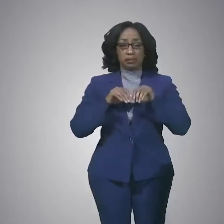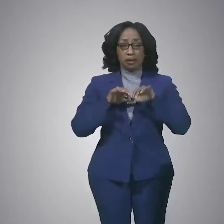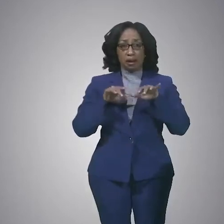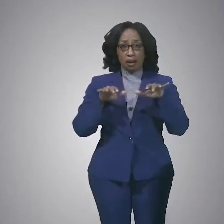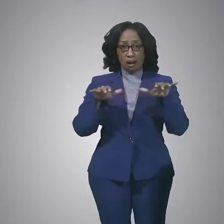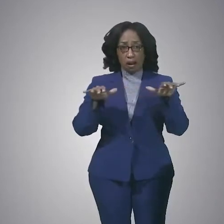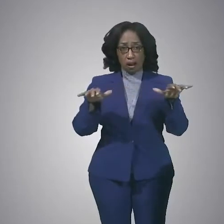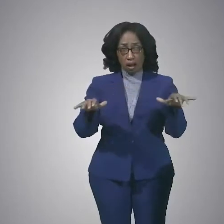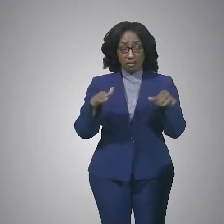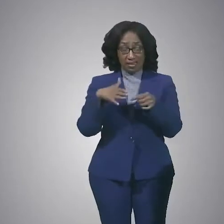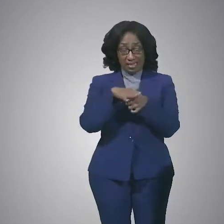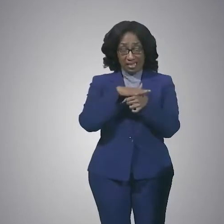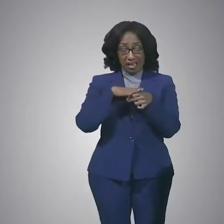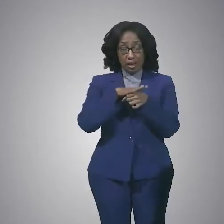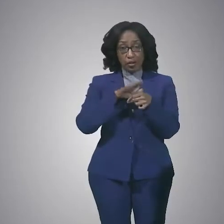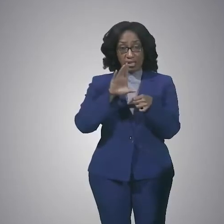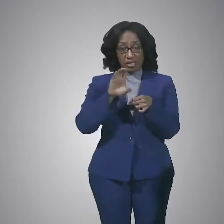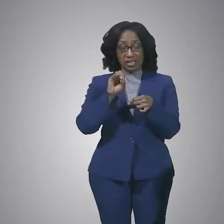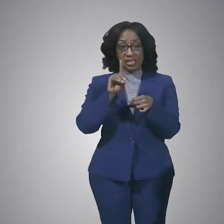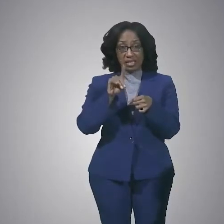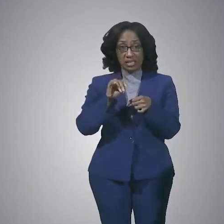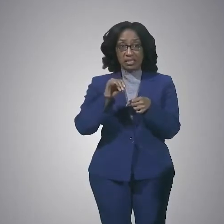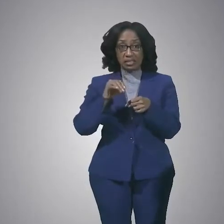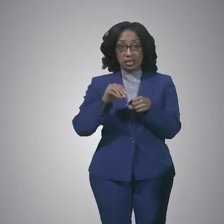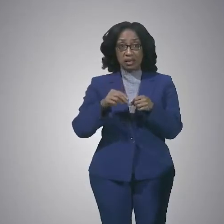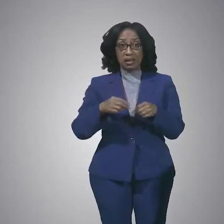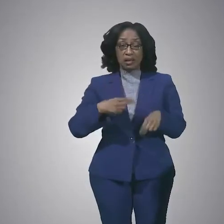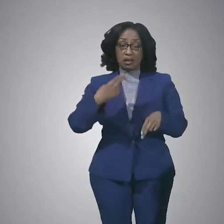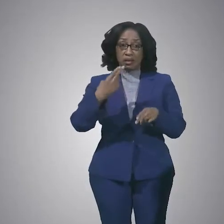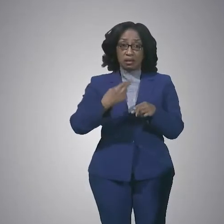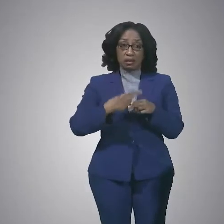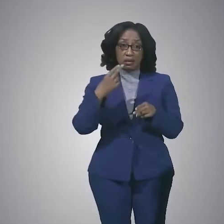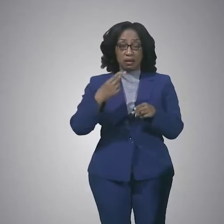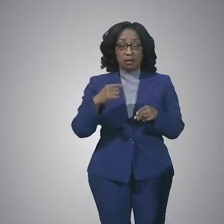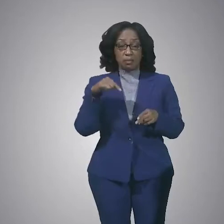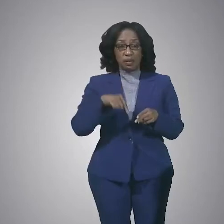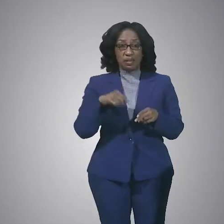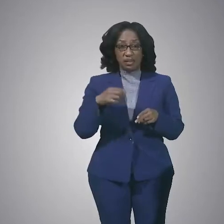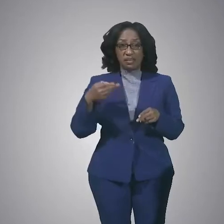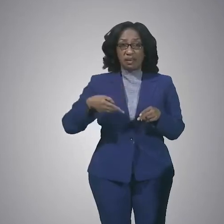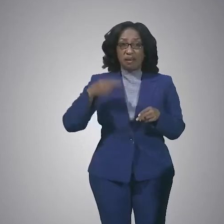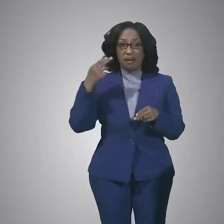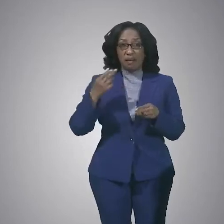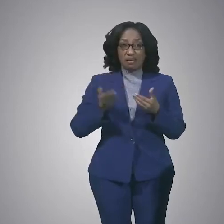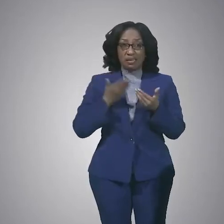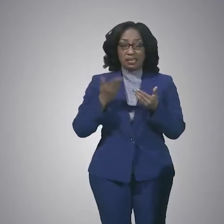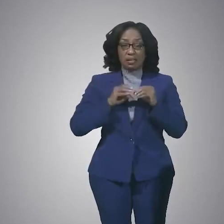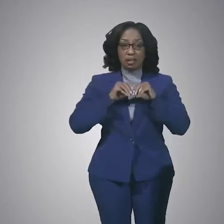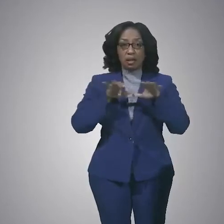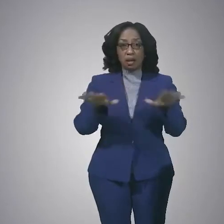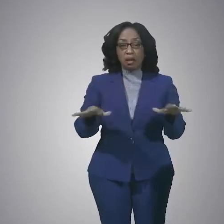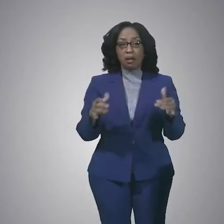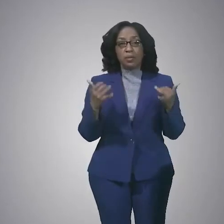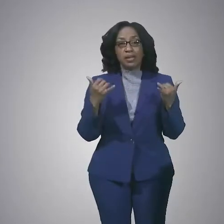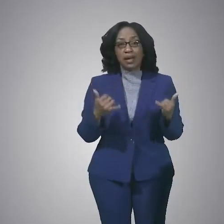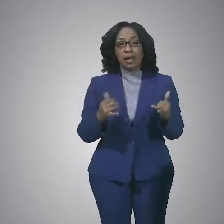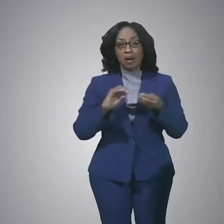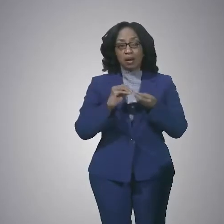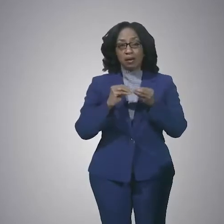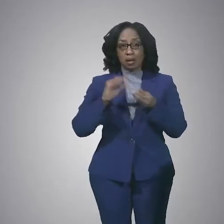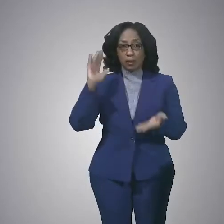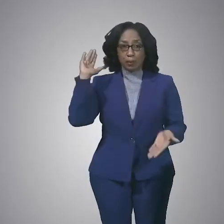the CDC. Now with our test positivity rate being below 5% and the level of our cases